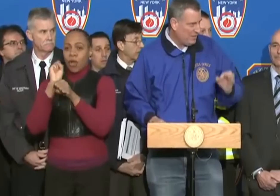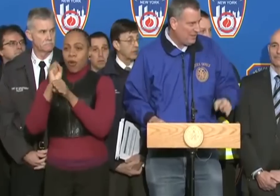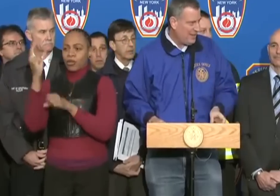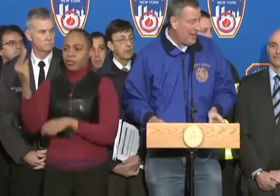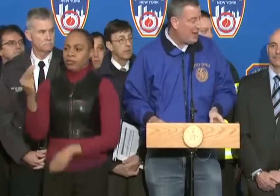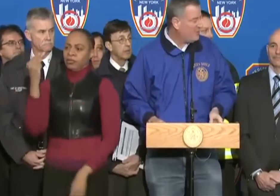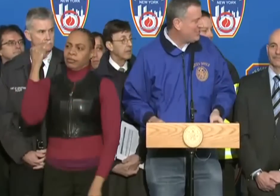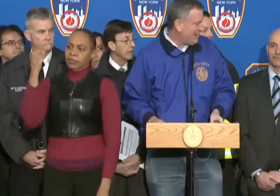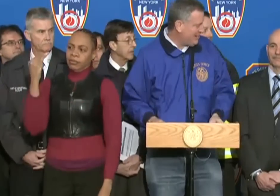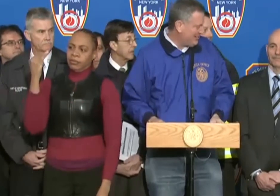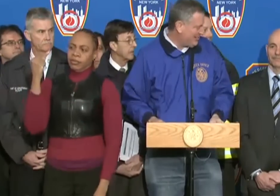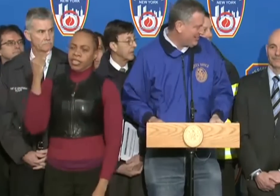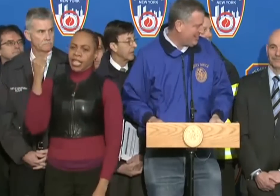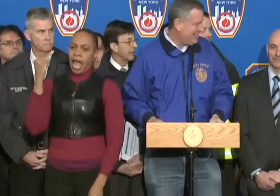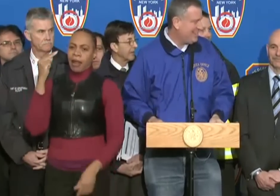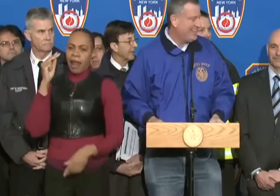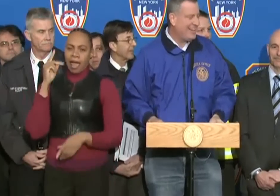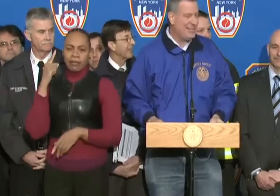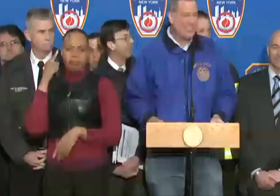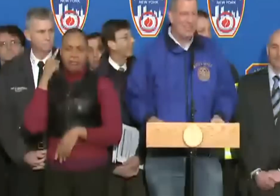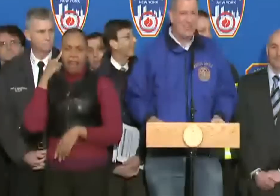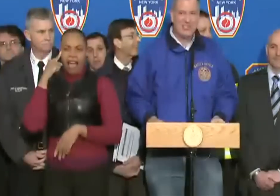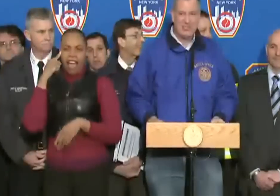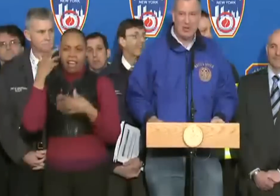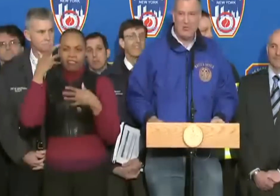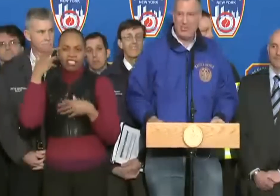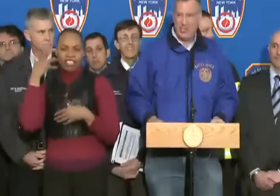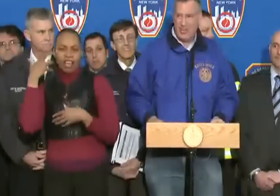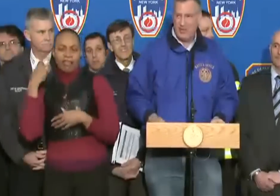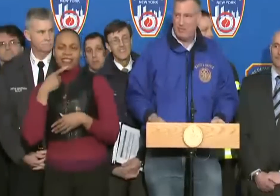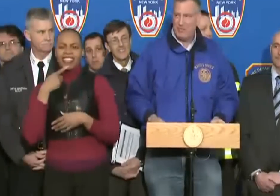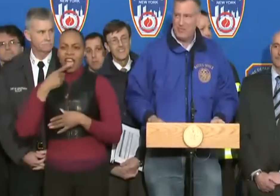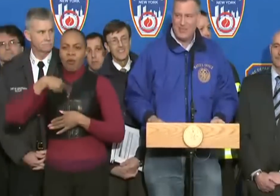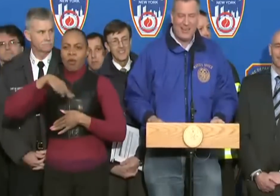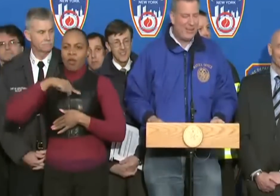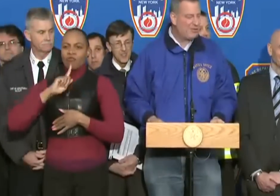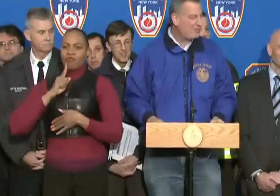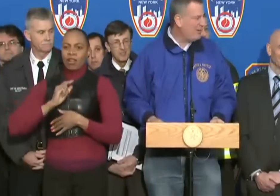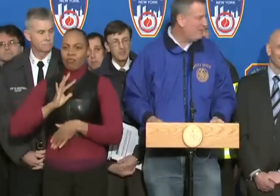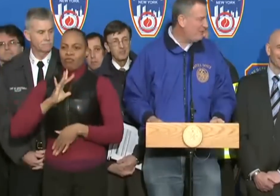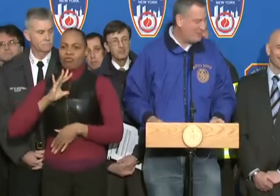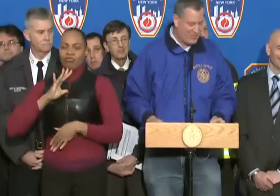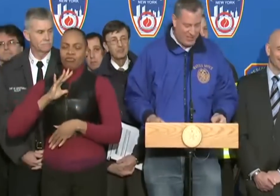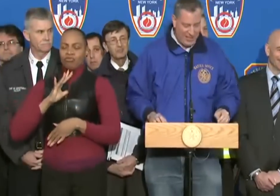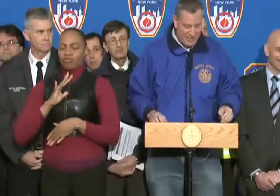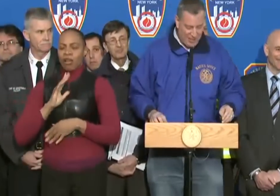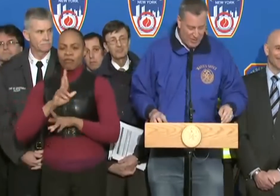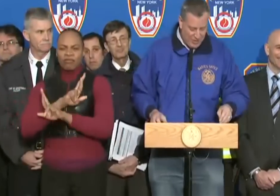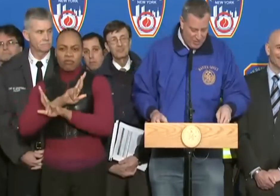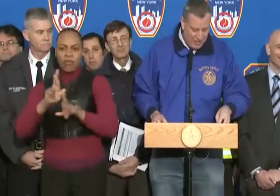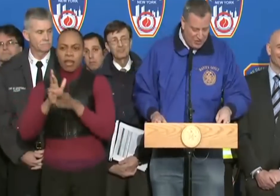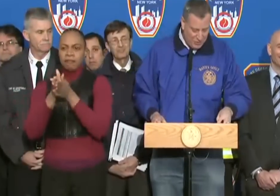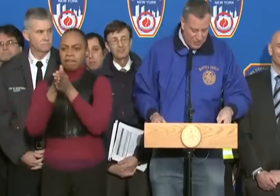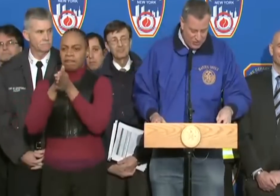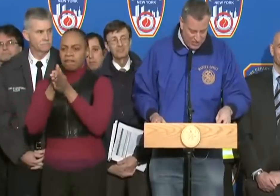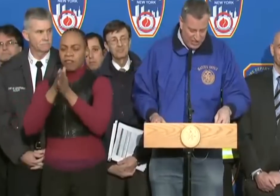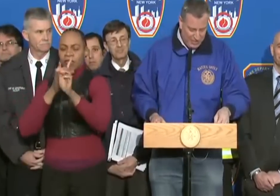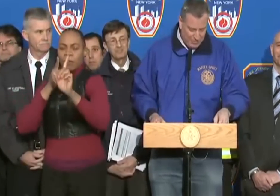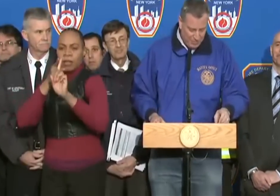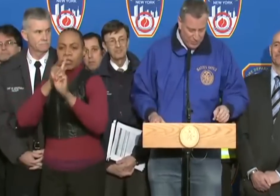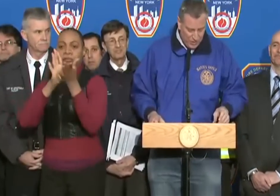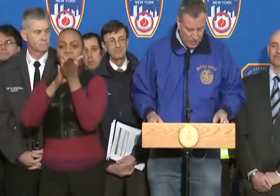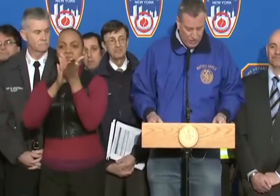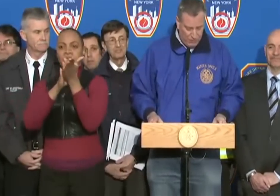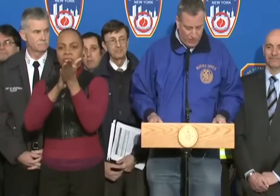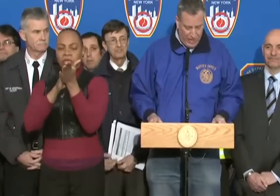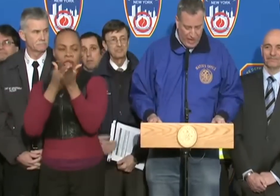of eye of the tiger look. And he said, "This is when we shine." And he was ready for the mission ahead. So I want to commend you and your